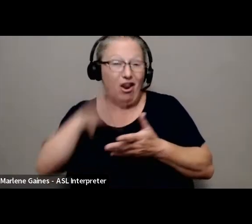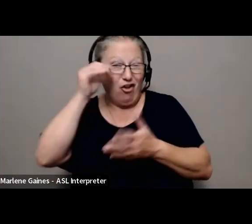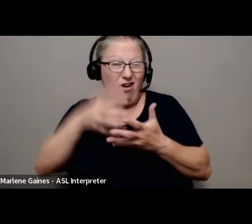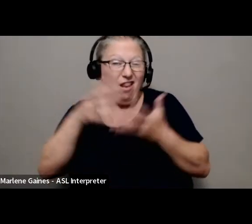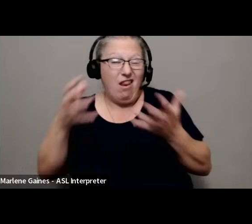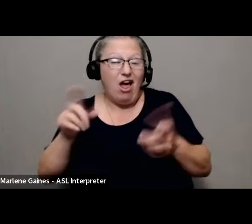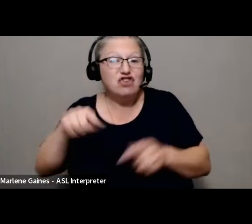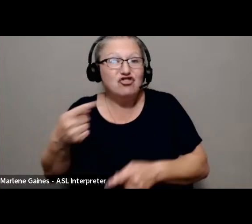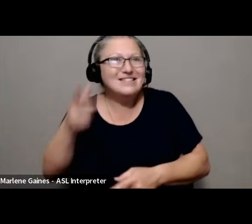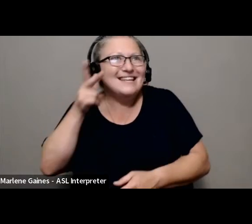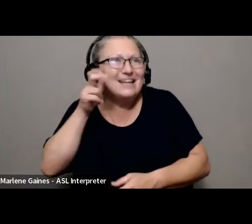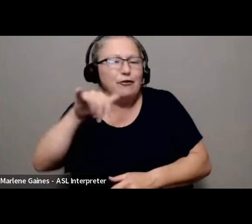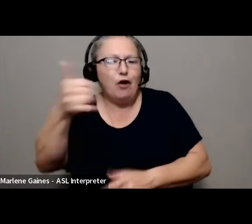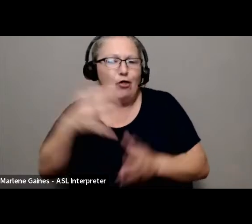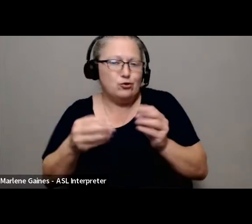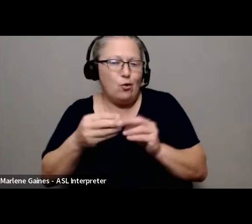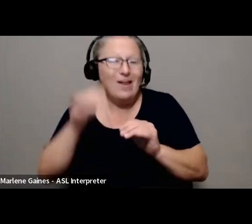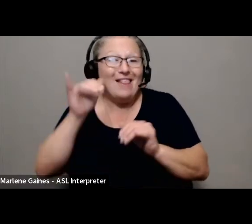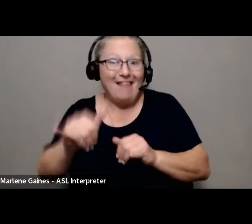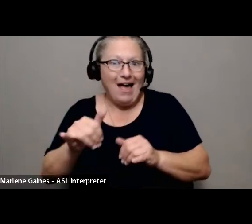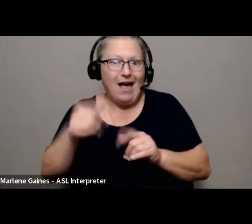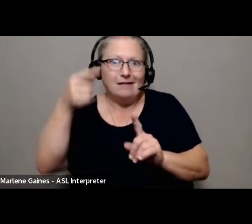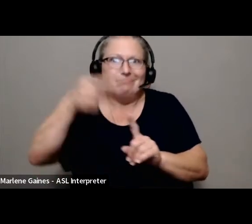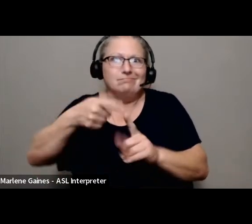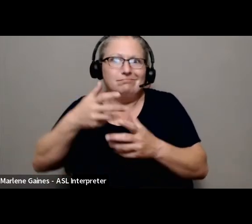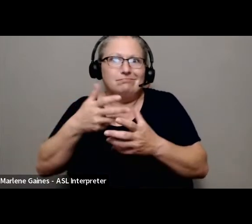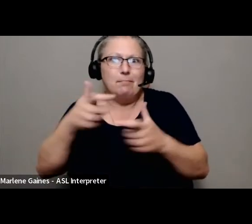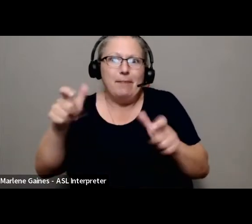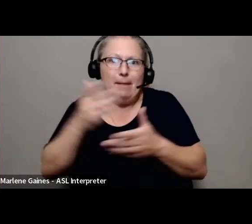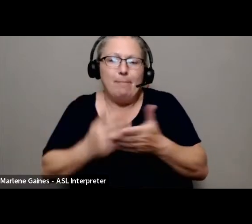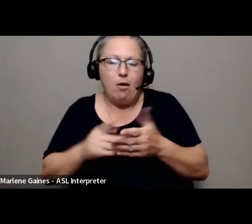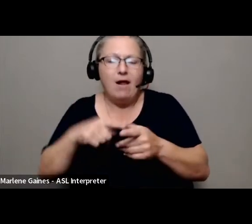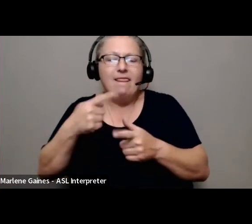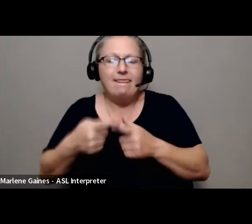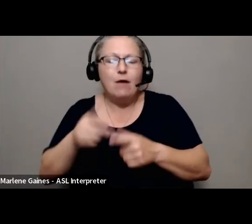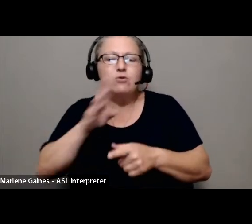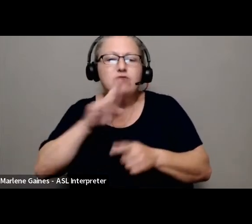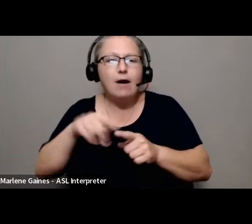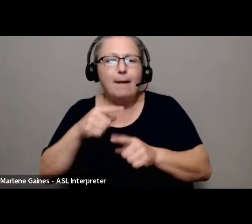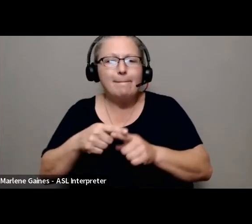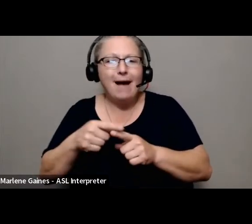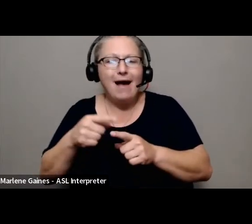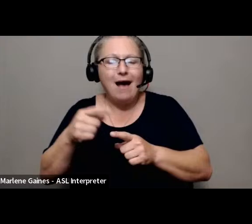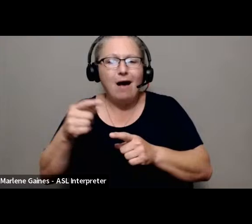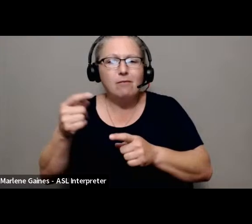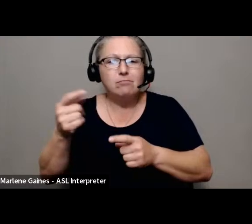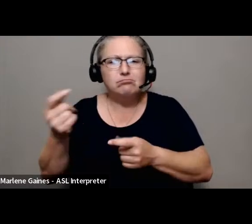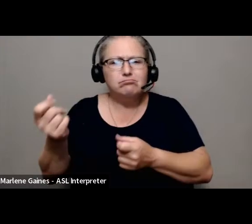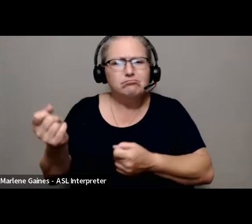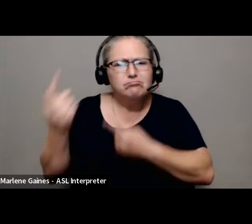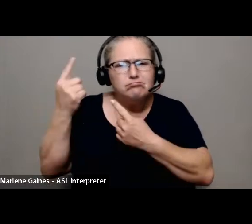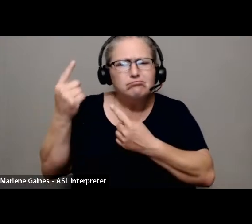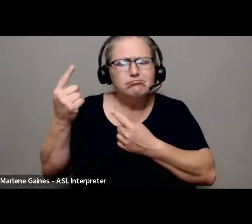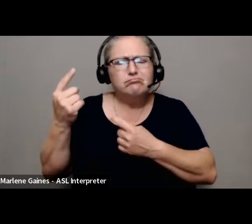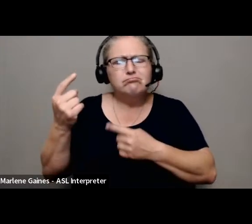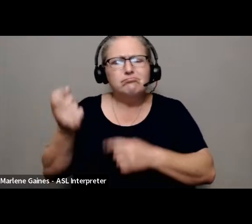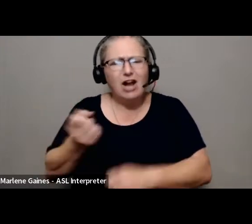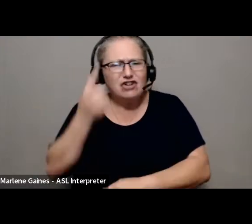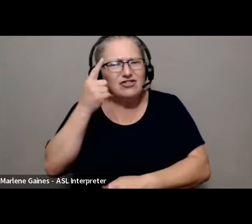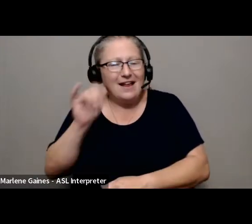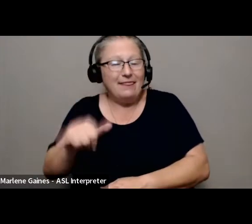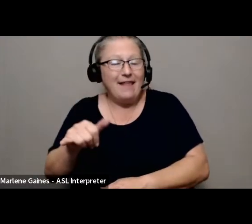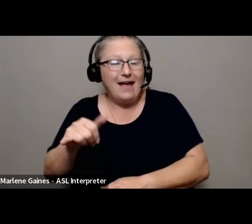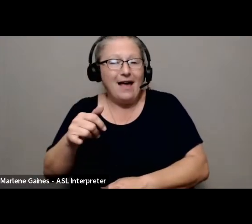hearing all the stories. So that's a lot of it. And then we talk a lot about empathy and just understanding that, you